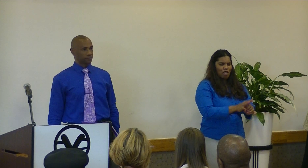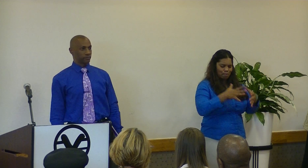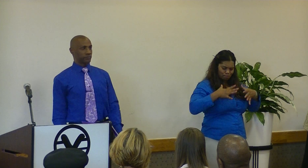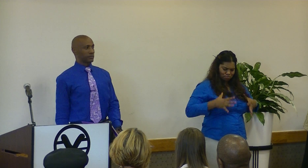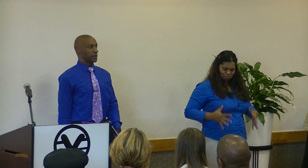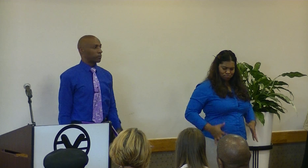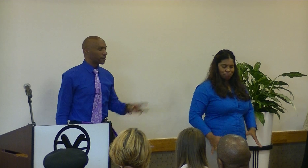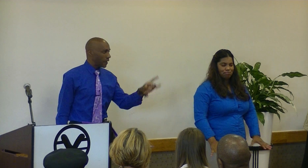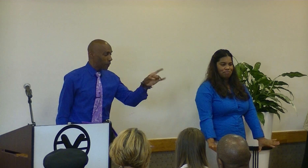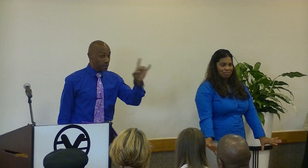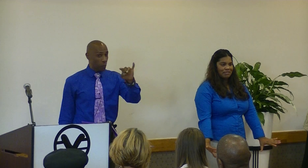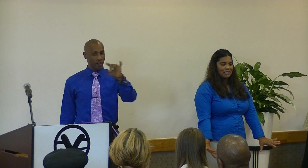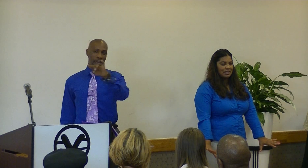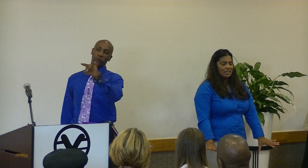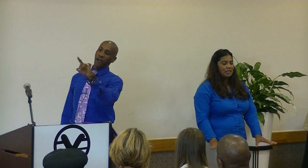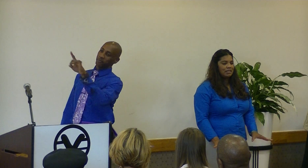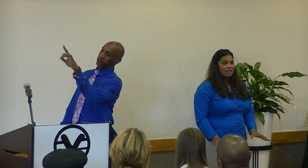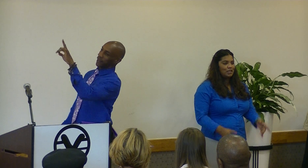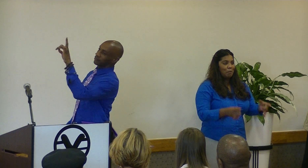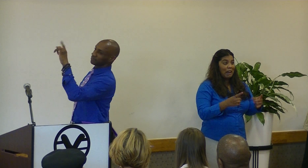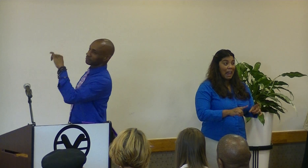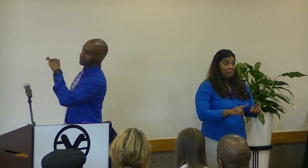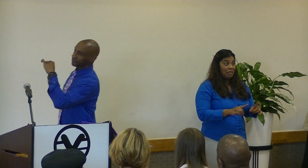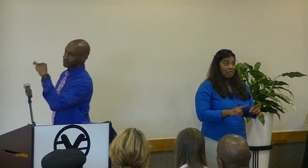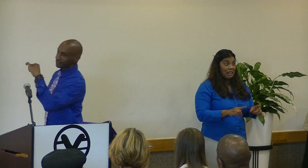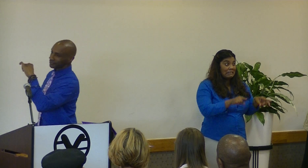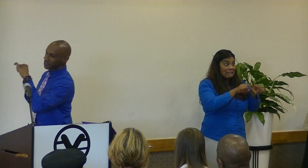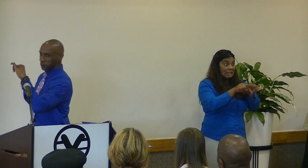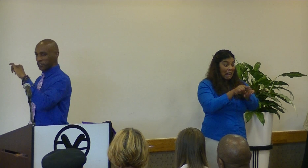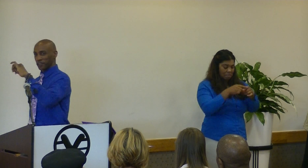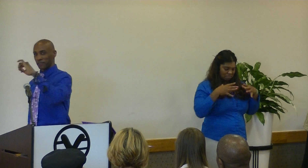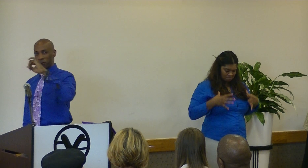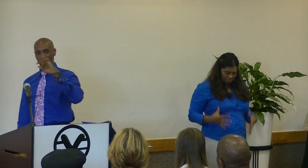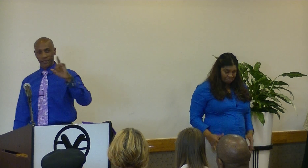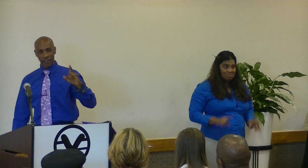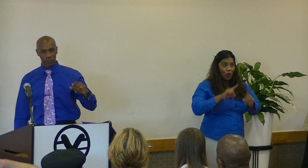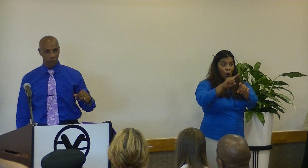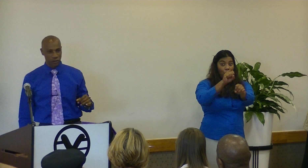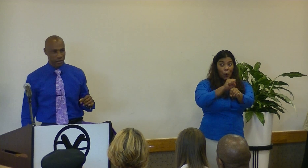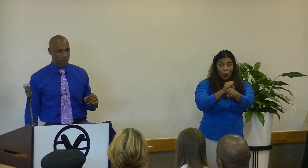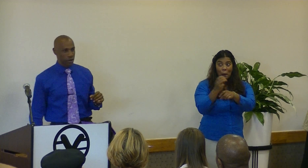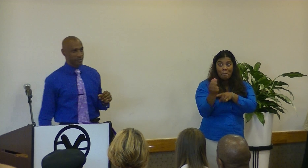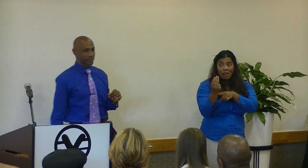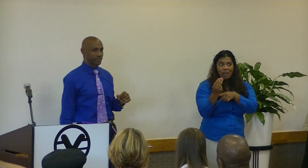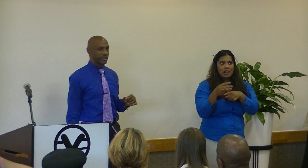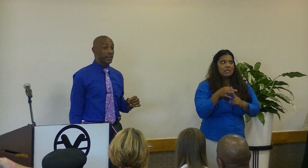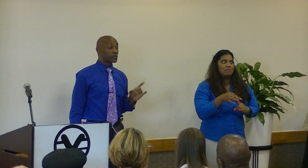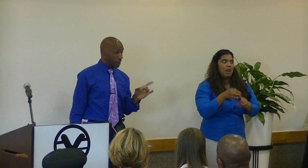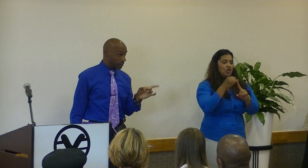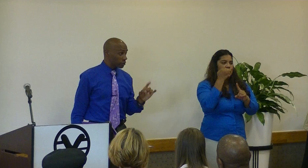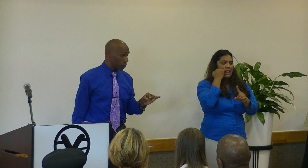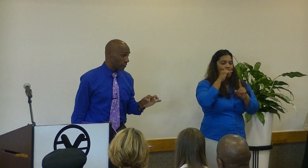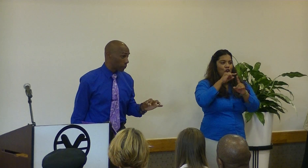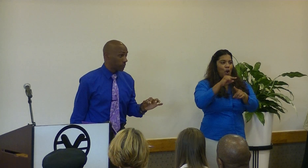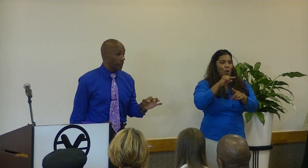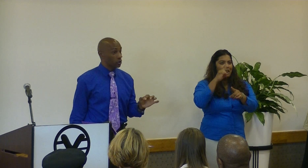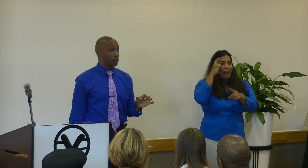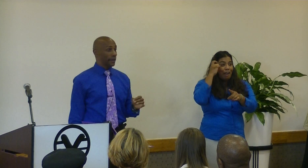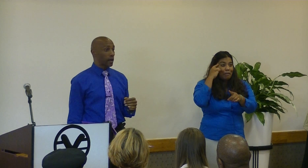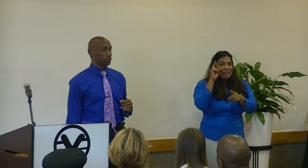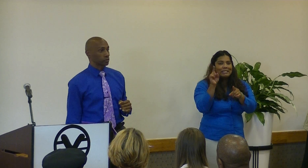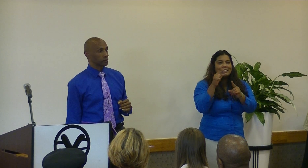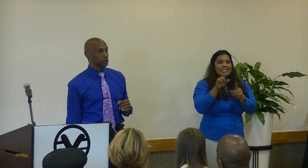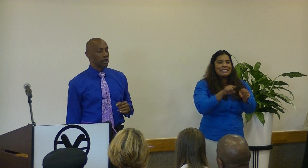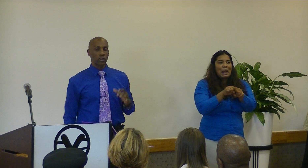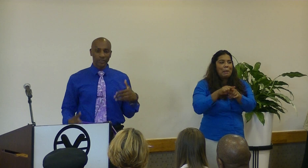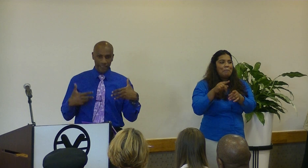out. But if they went to work that way on Monday, especially if they work in the government where Tracy works, chances are they would be